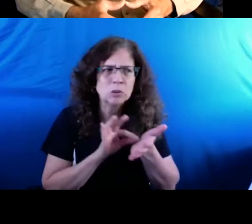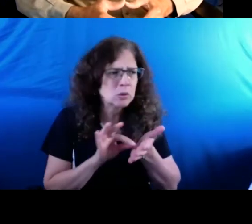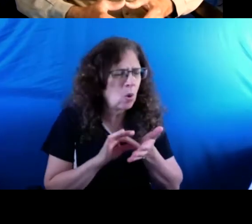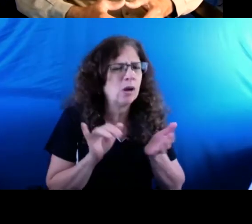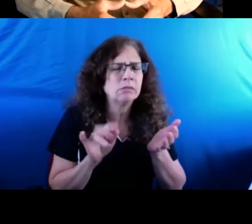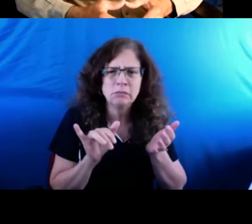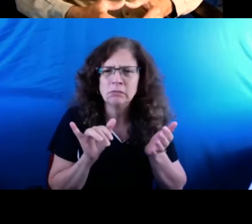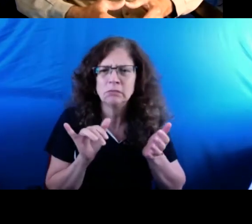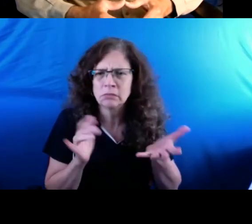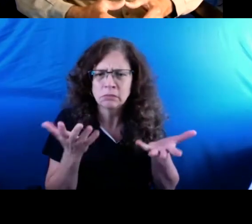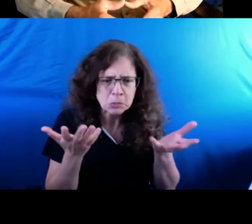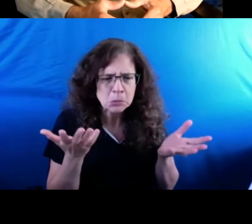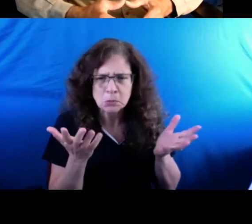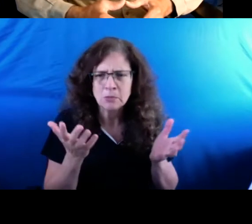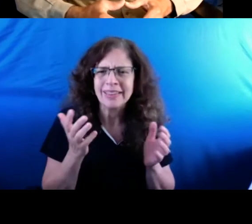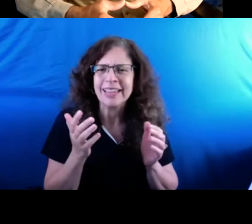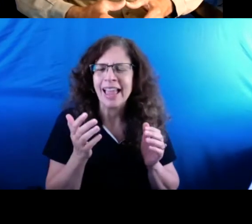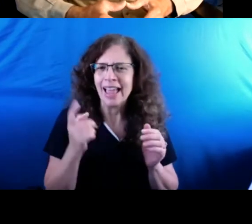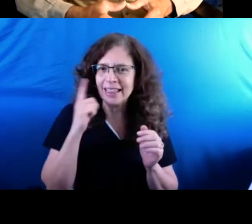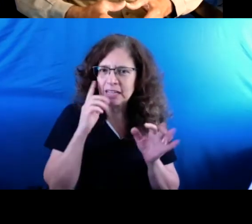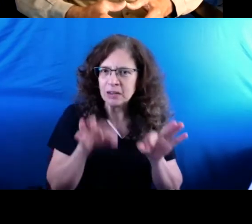their scores.